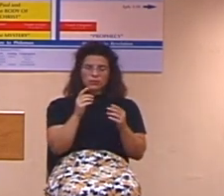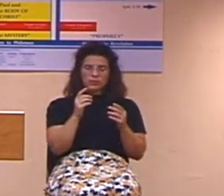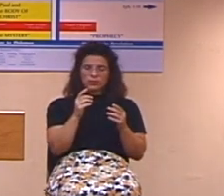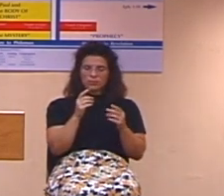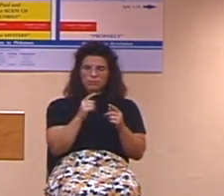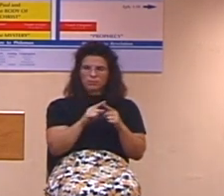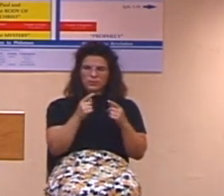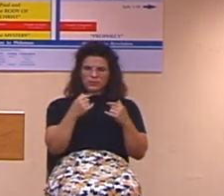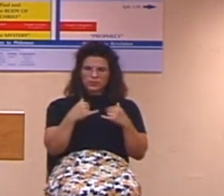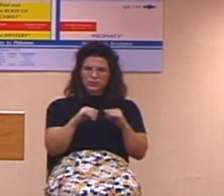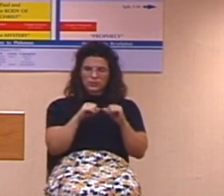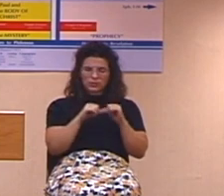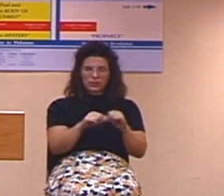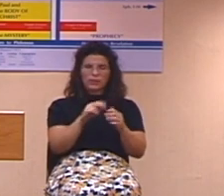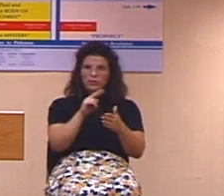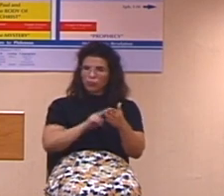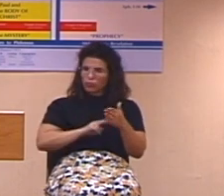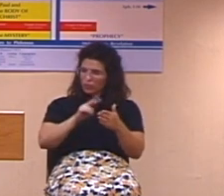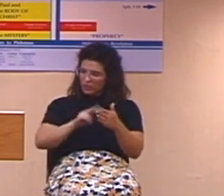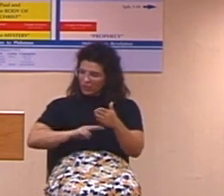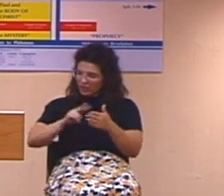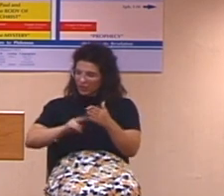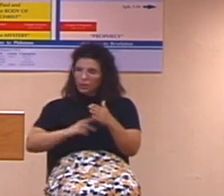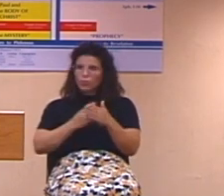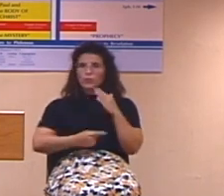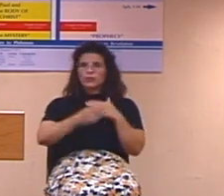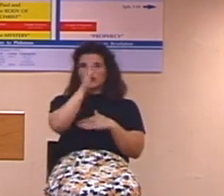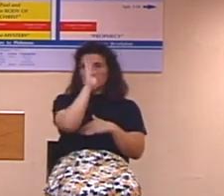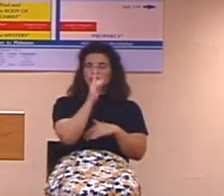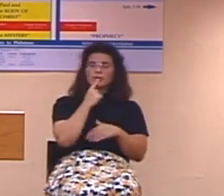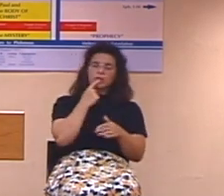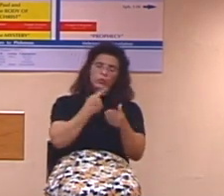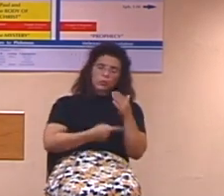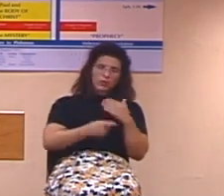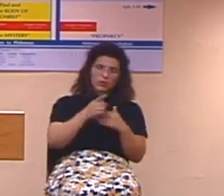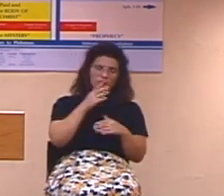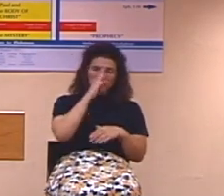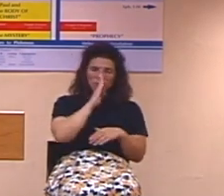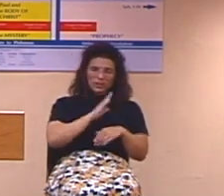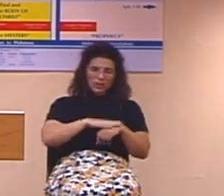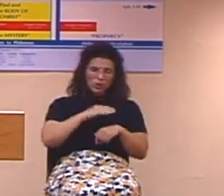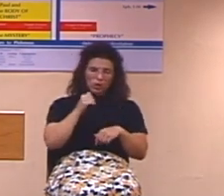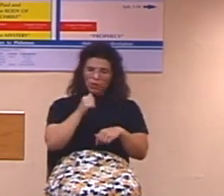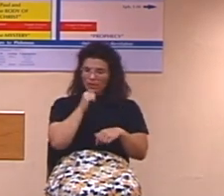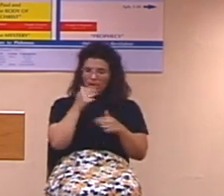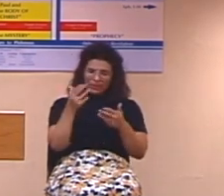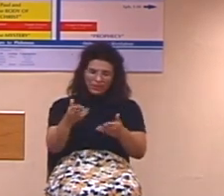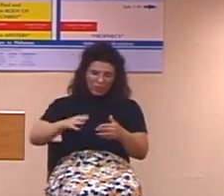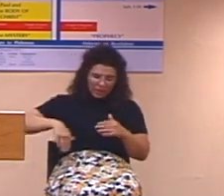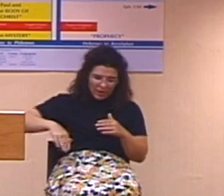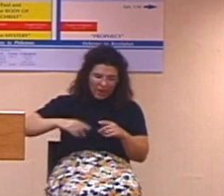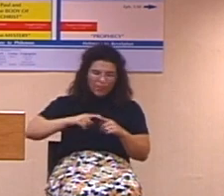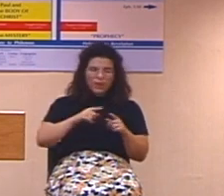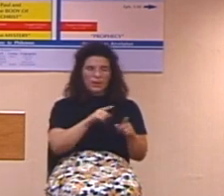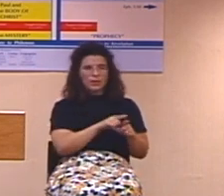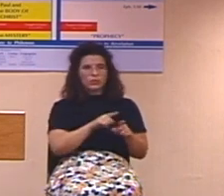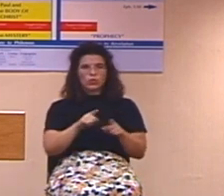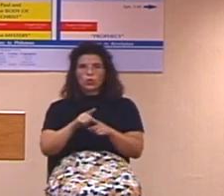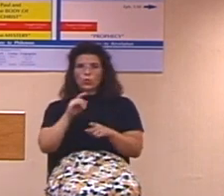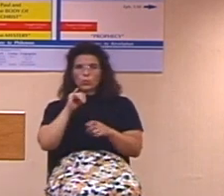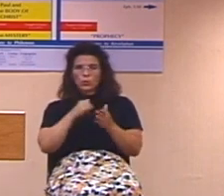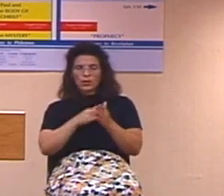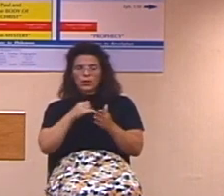But yet, keep reading. What's God say? What does God call that isn't there yet, but what? As though it